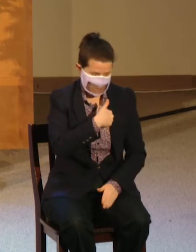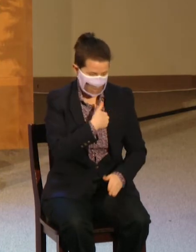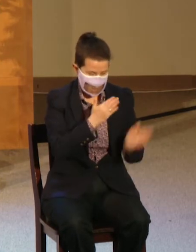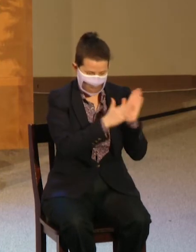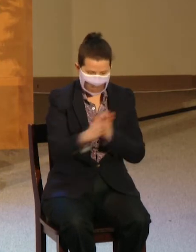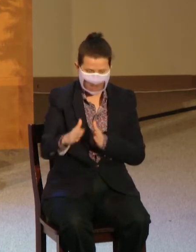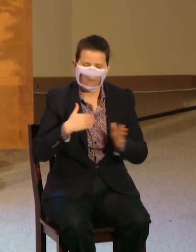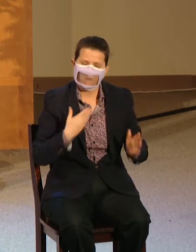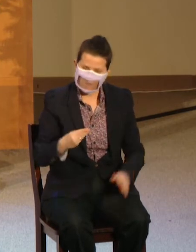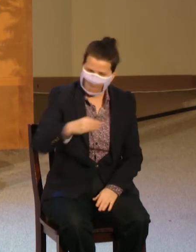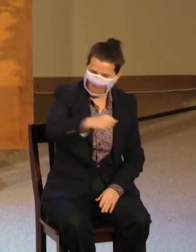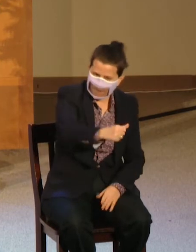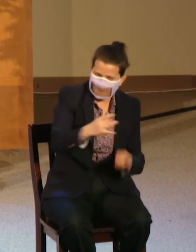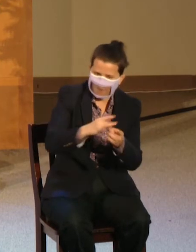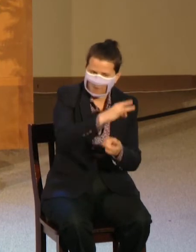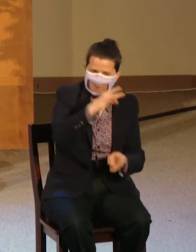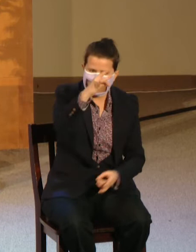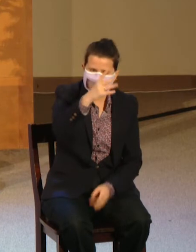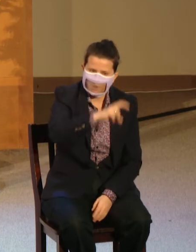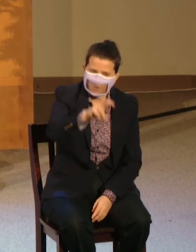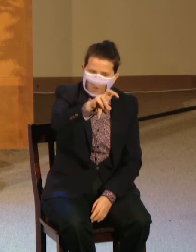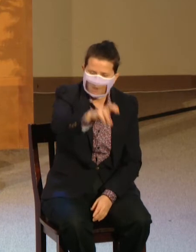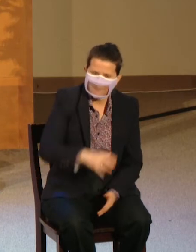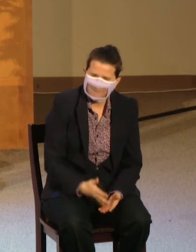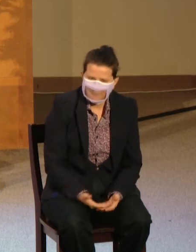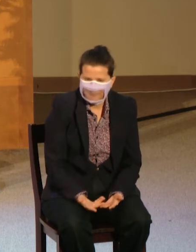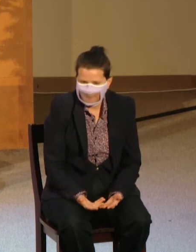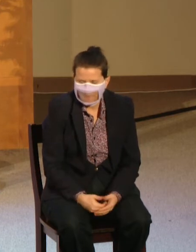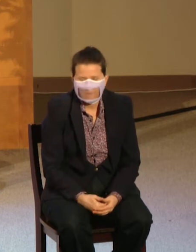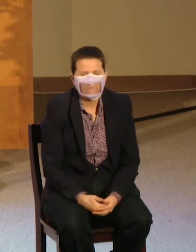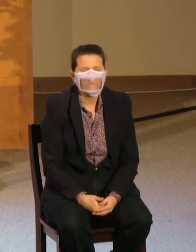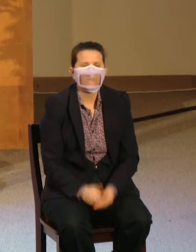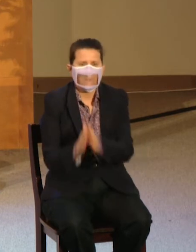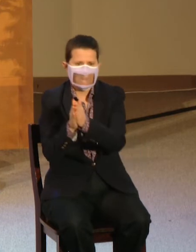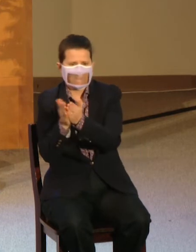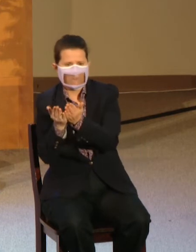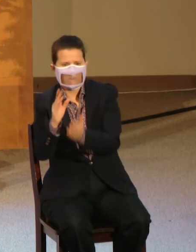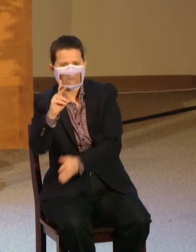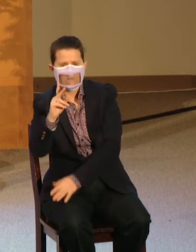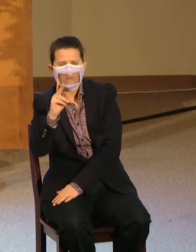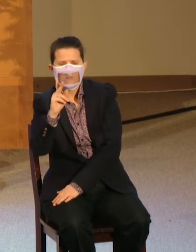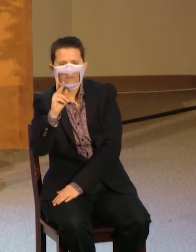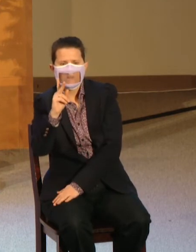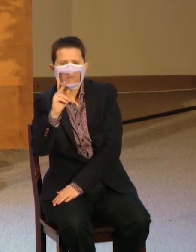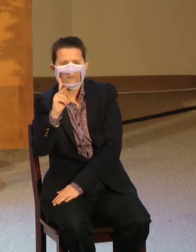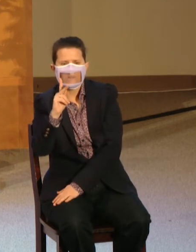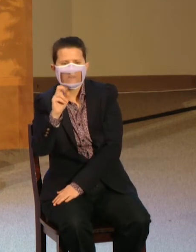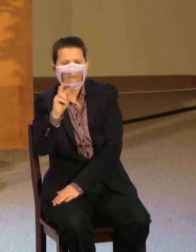provides. In his book, Kevin gives an example of 3